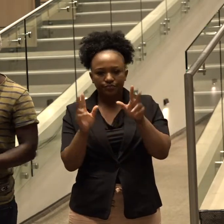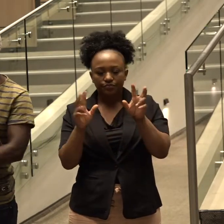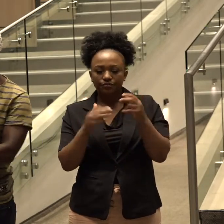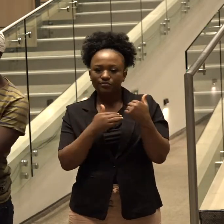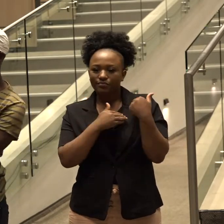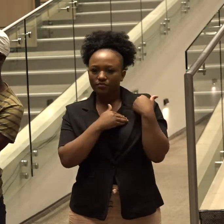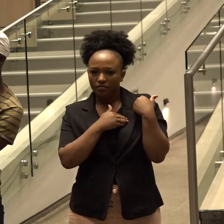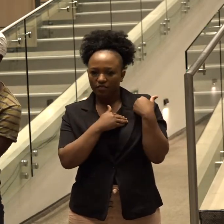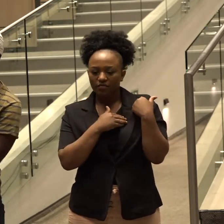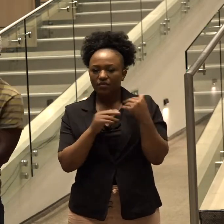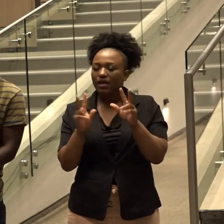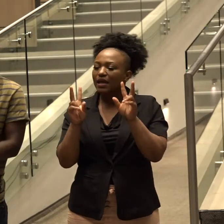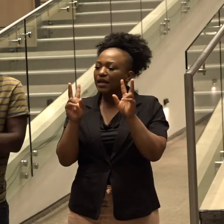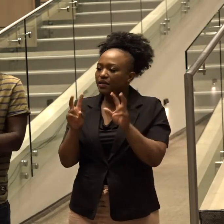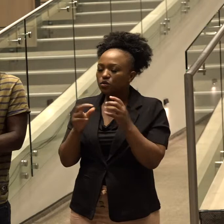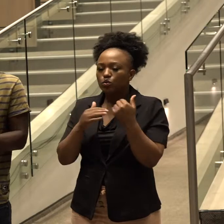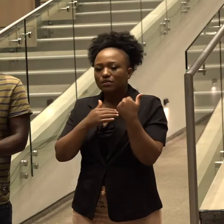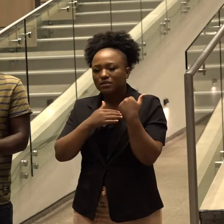tomorrow